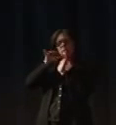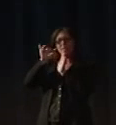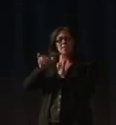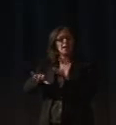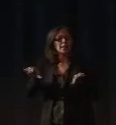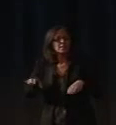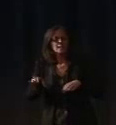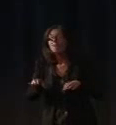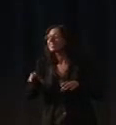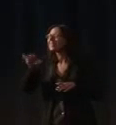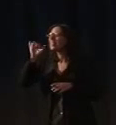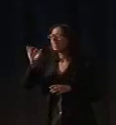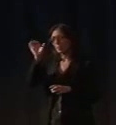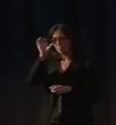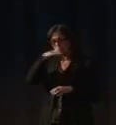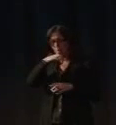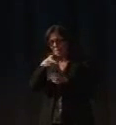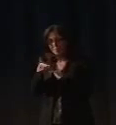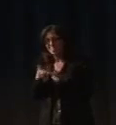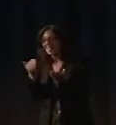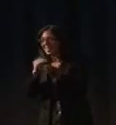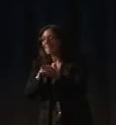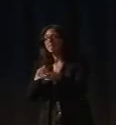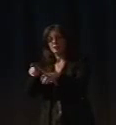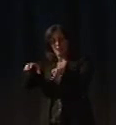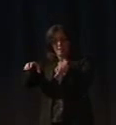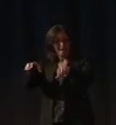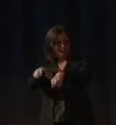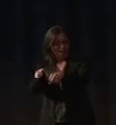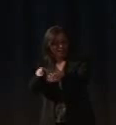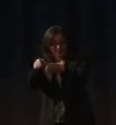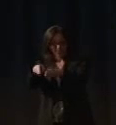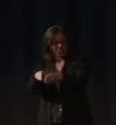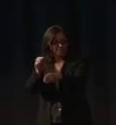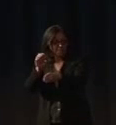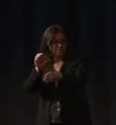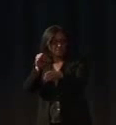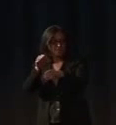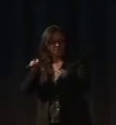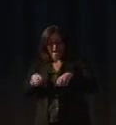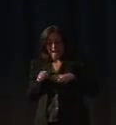active subject. Of course, it's not a real subject, it's a conceptual